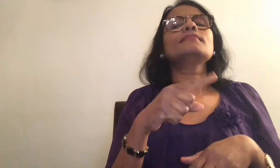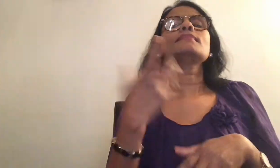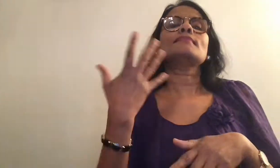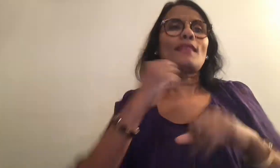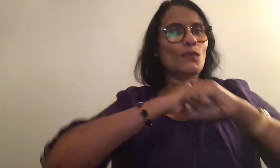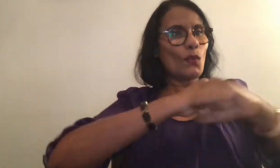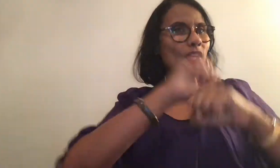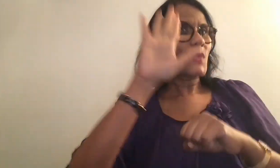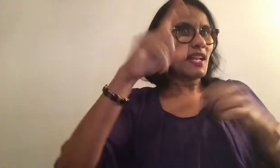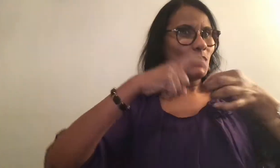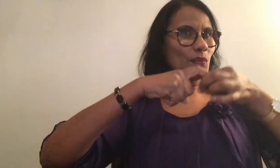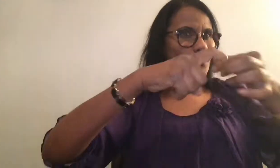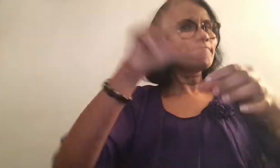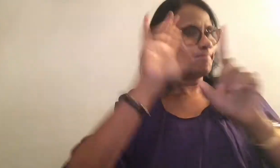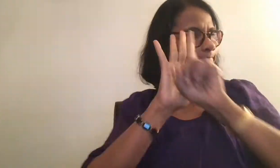Thanks.